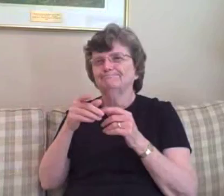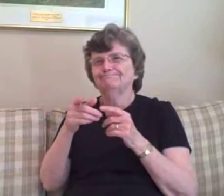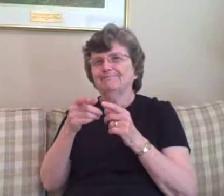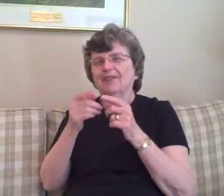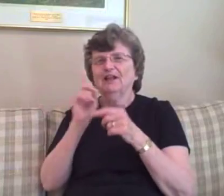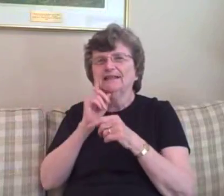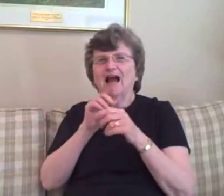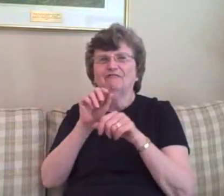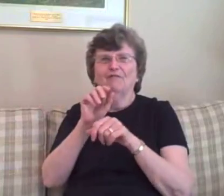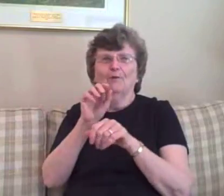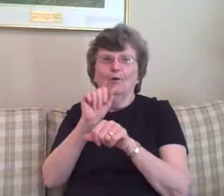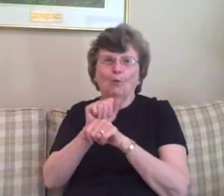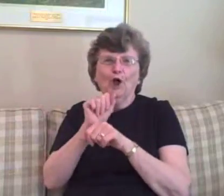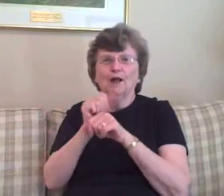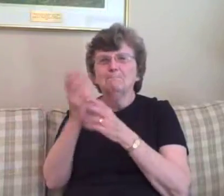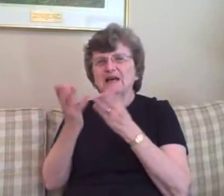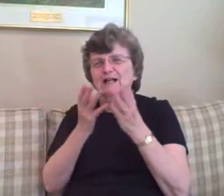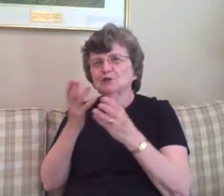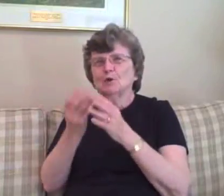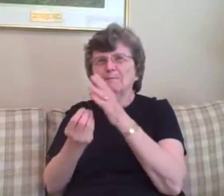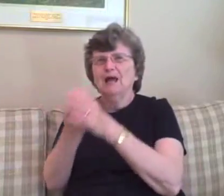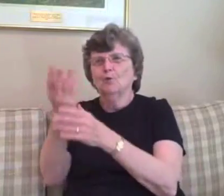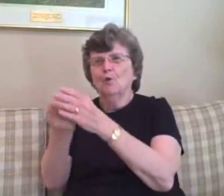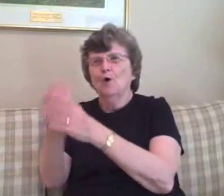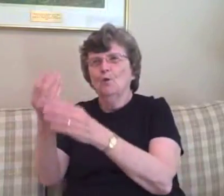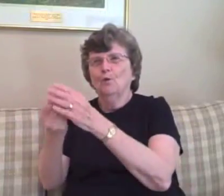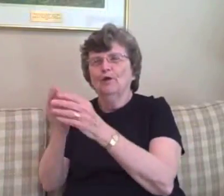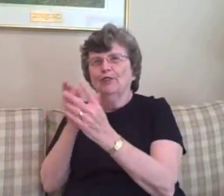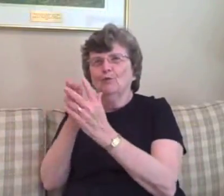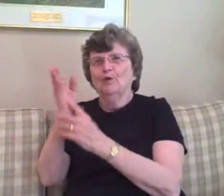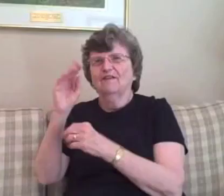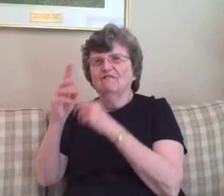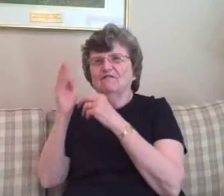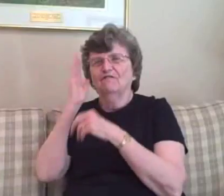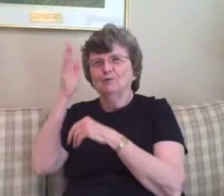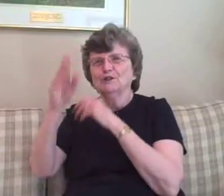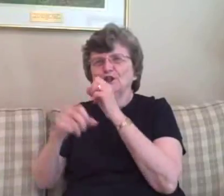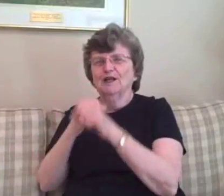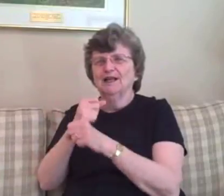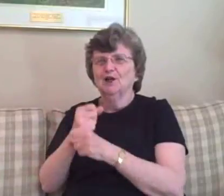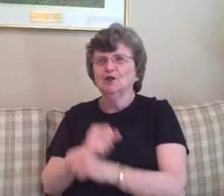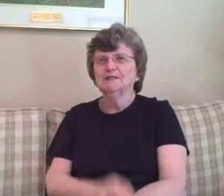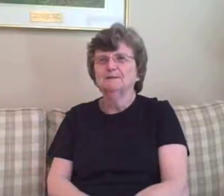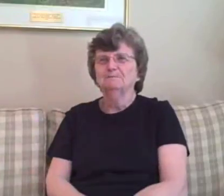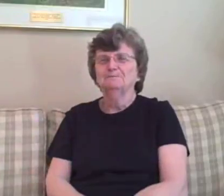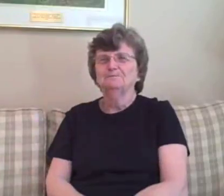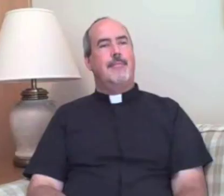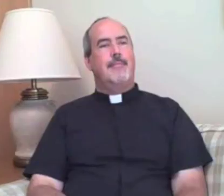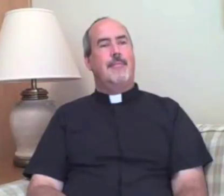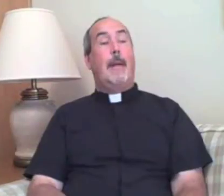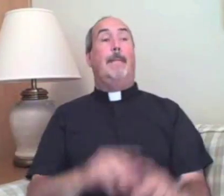with me so that, you know, deaf people can continue to grow working in the ministry for future